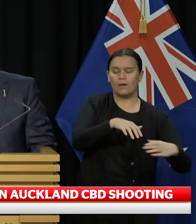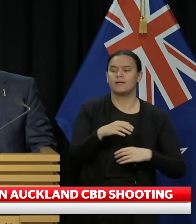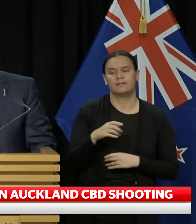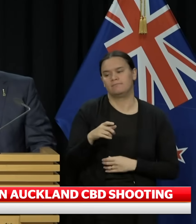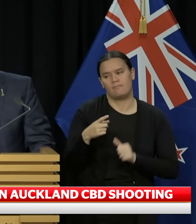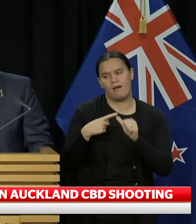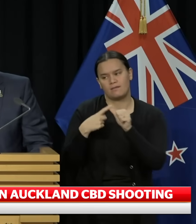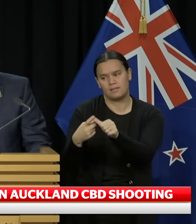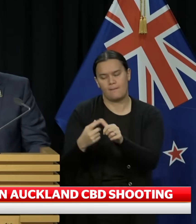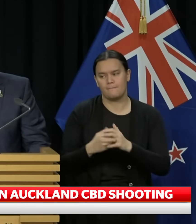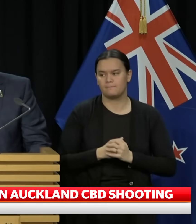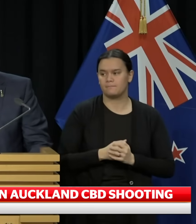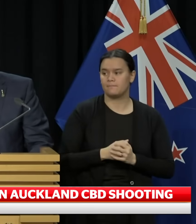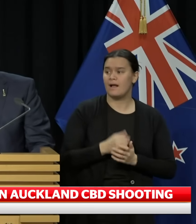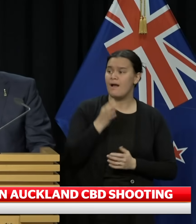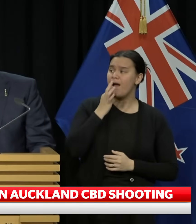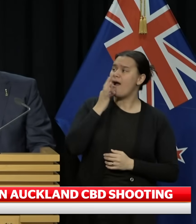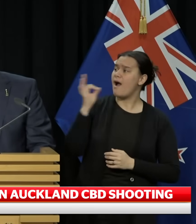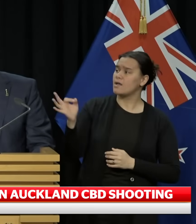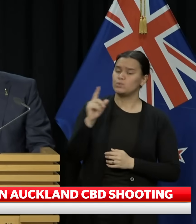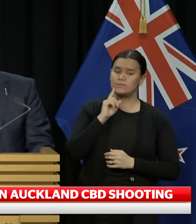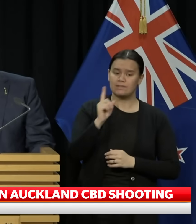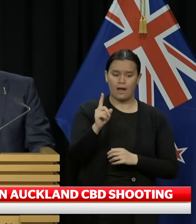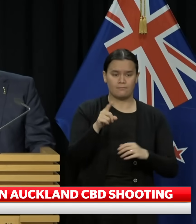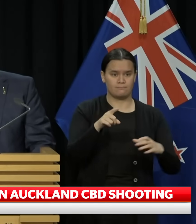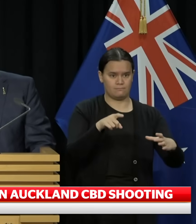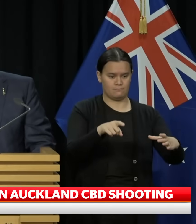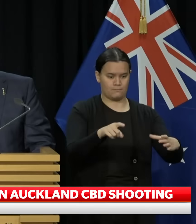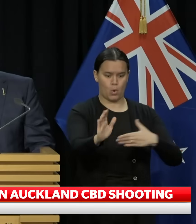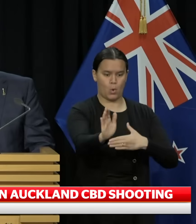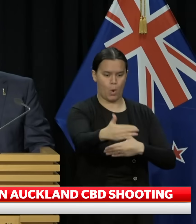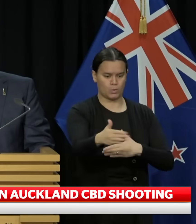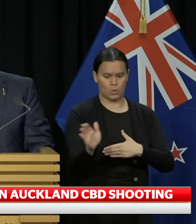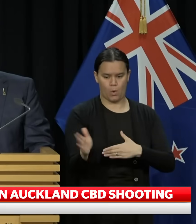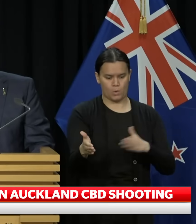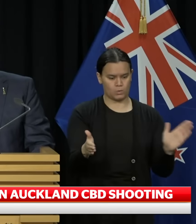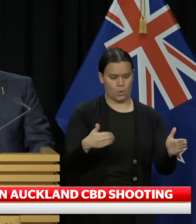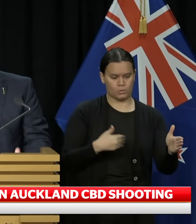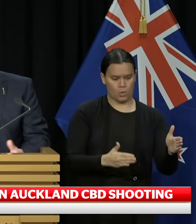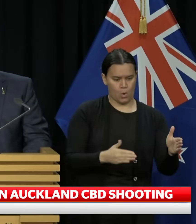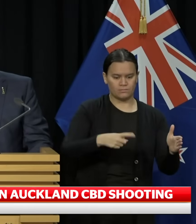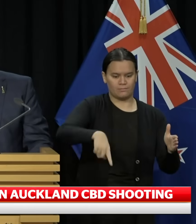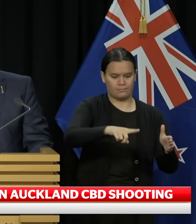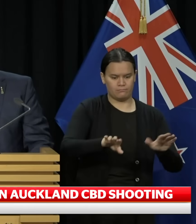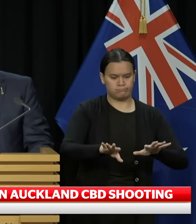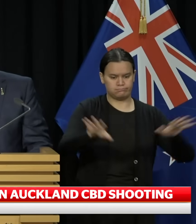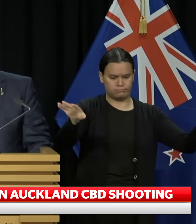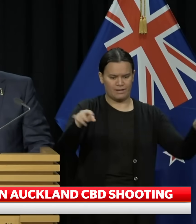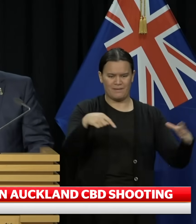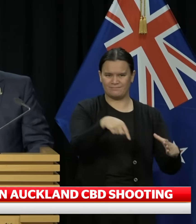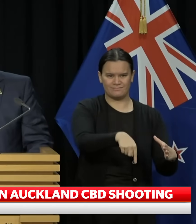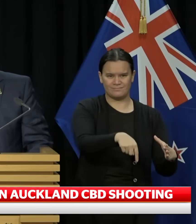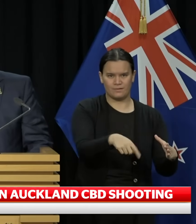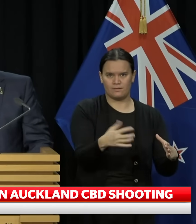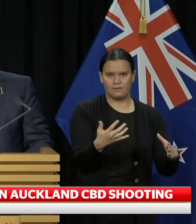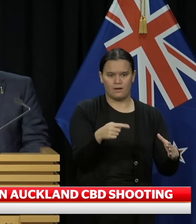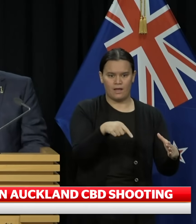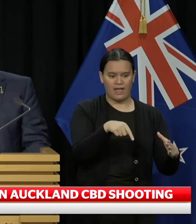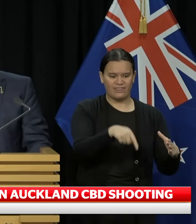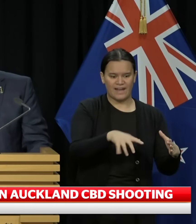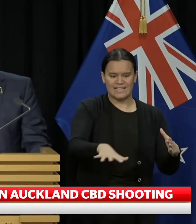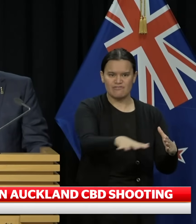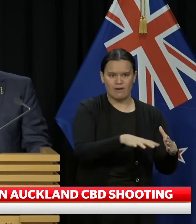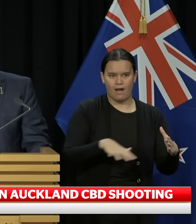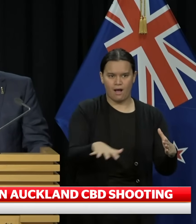those in that sort of general area of that has been evacuated, that's going to open as scheduled? Obviously that's up to the police as they